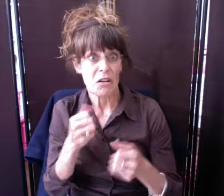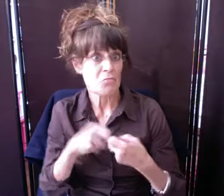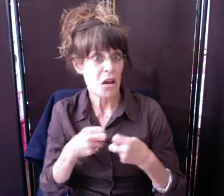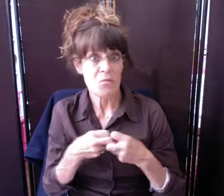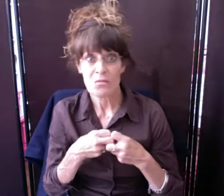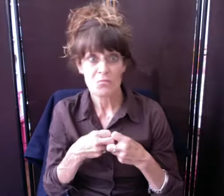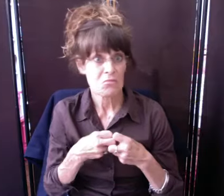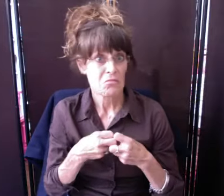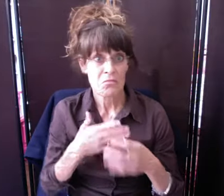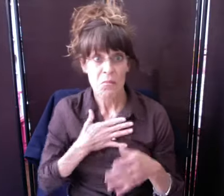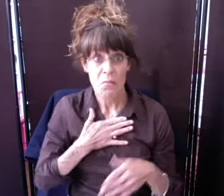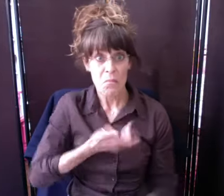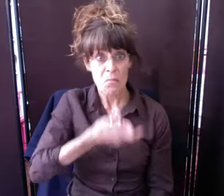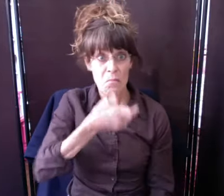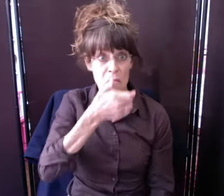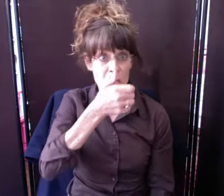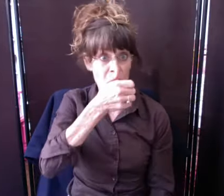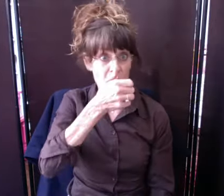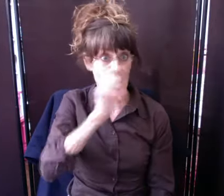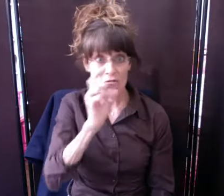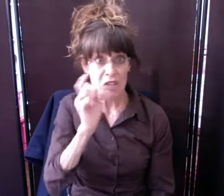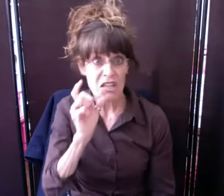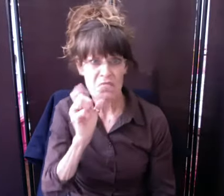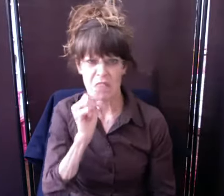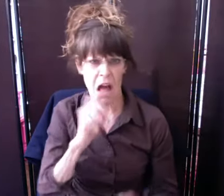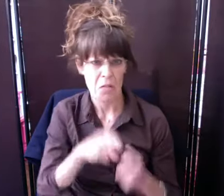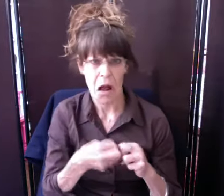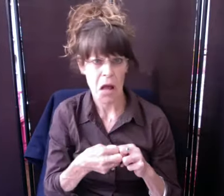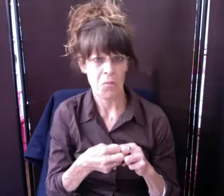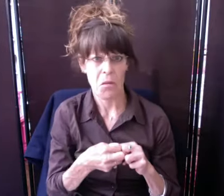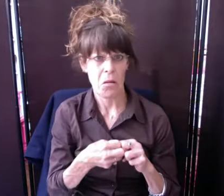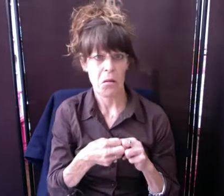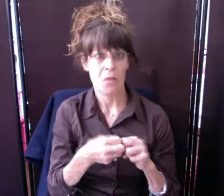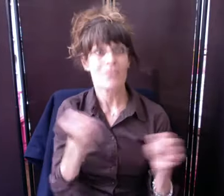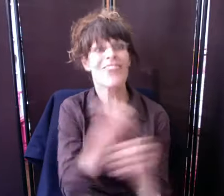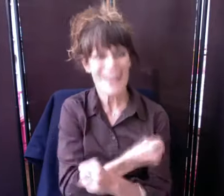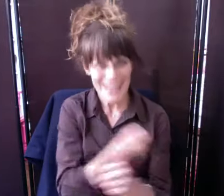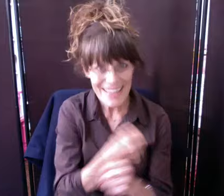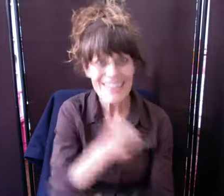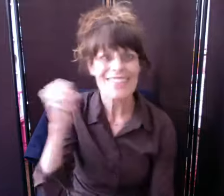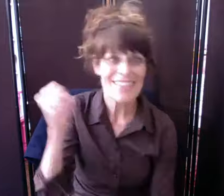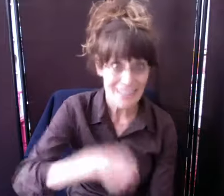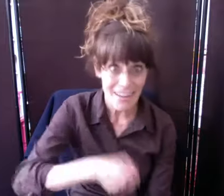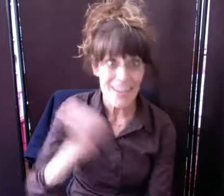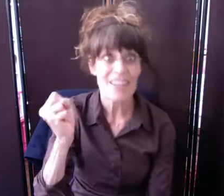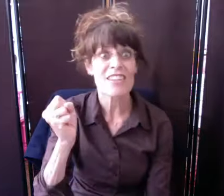drinking as a problem, and fighting was a problem. I was on the verge of getting kicked out. I was on the verge of